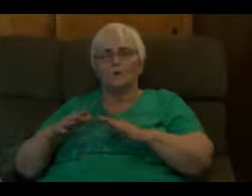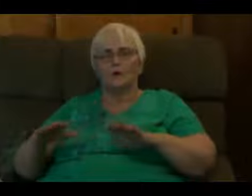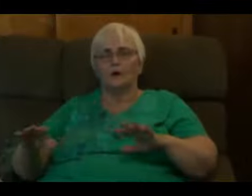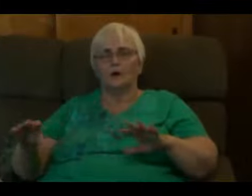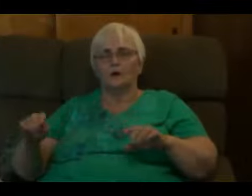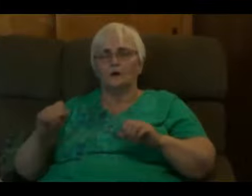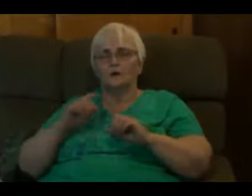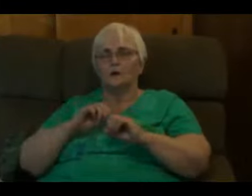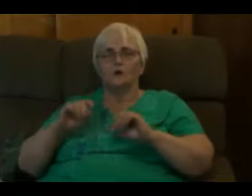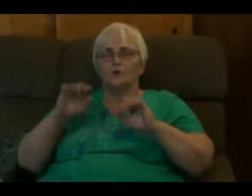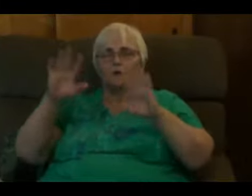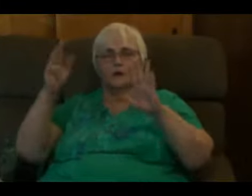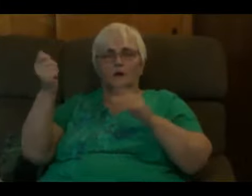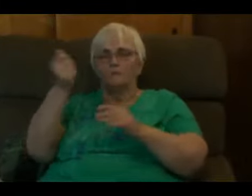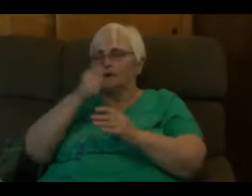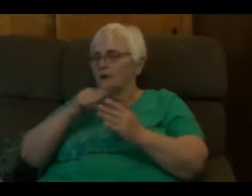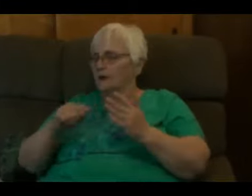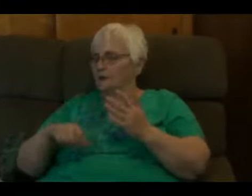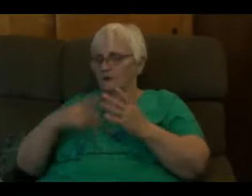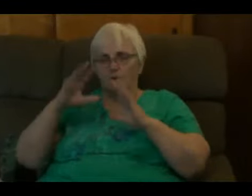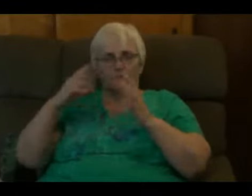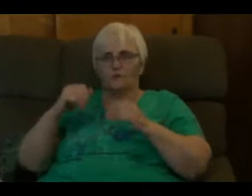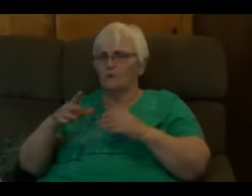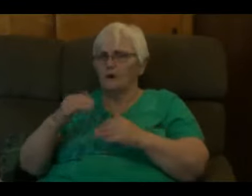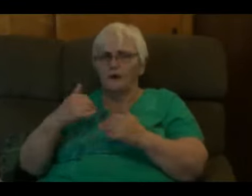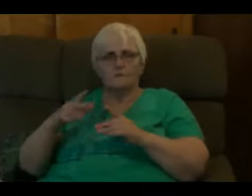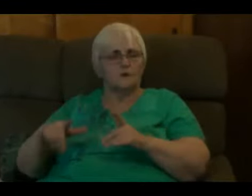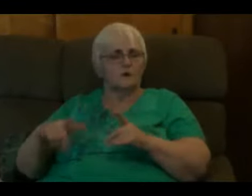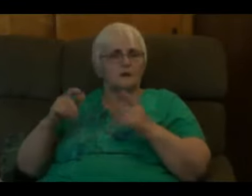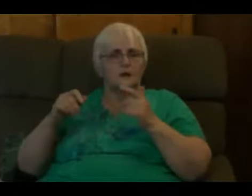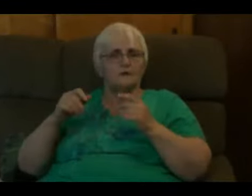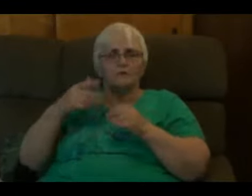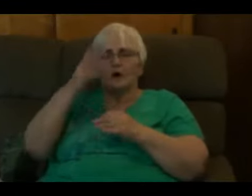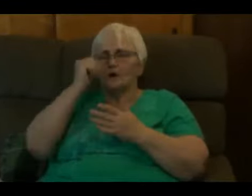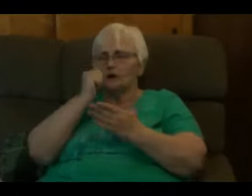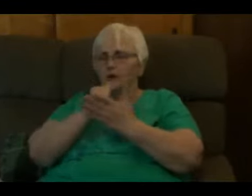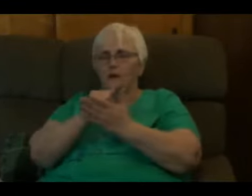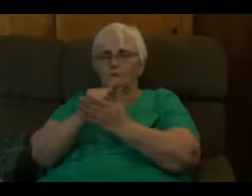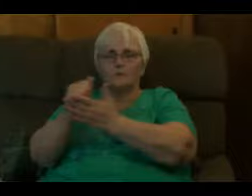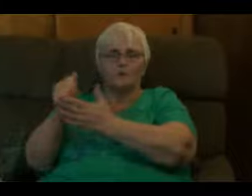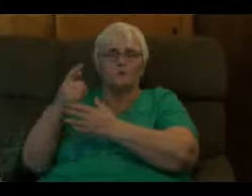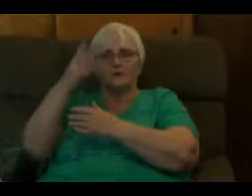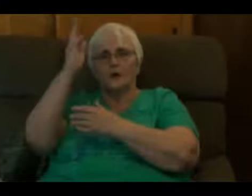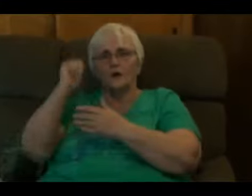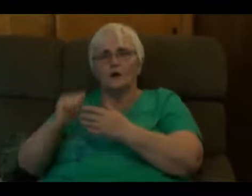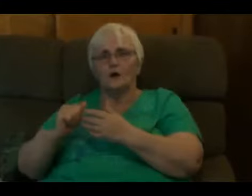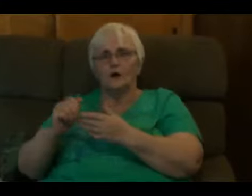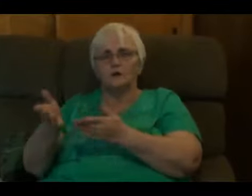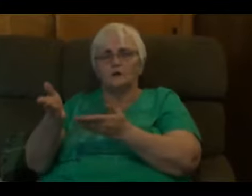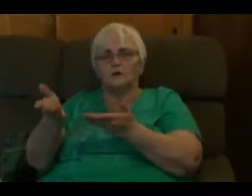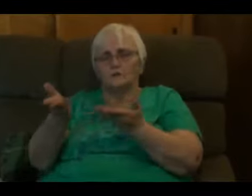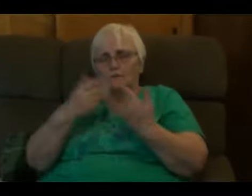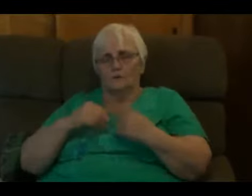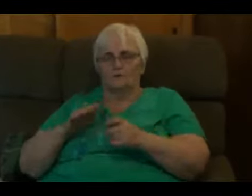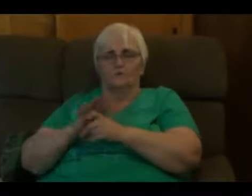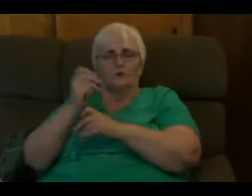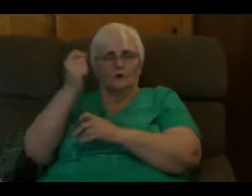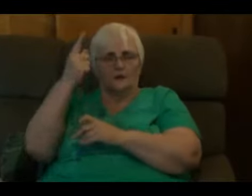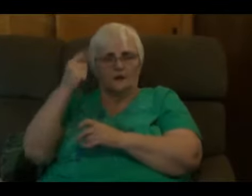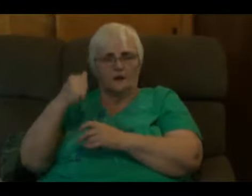any confusion, hallelujah, that you may have in your life. He will. Why? Because He's a God of clarity. And if you have to start from the